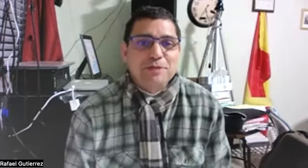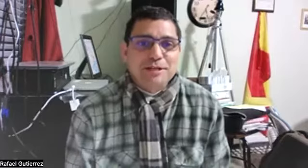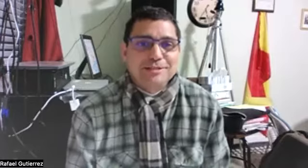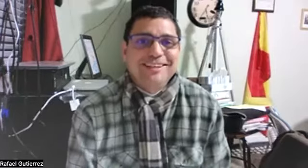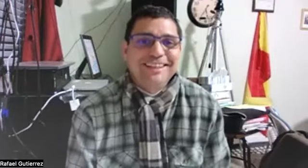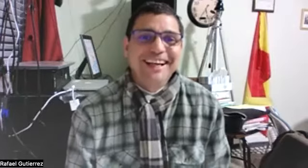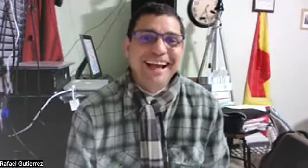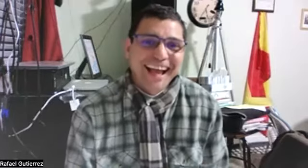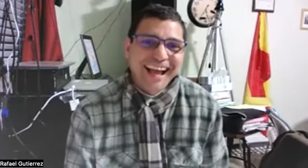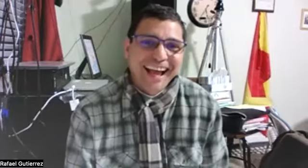5 minutes.